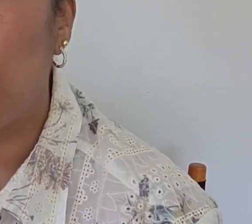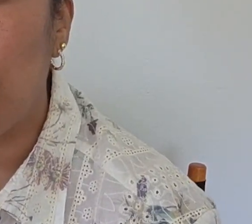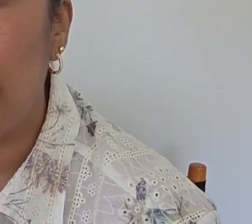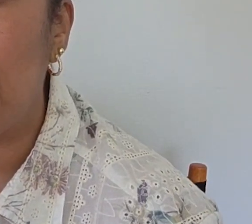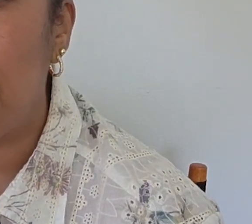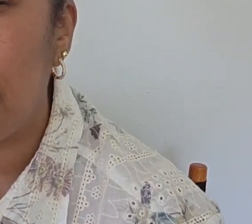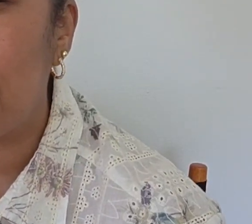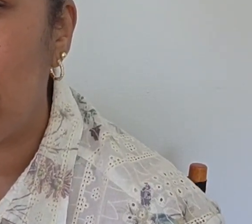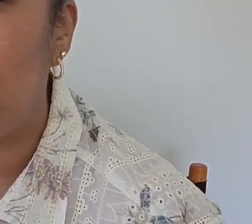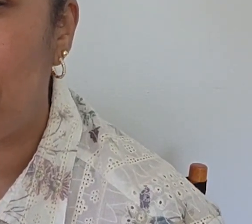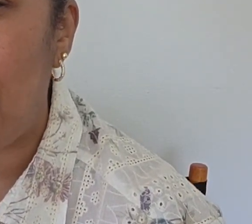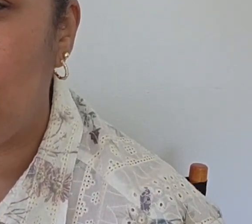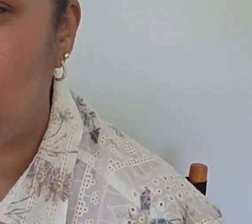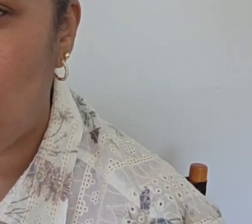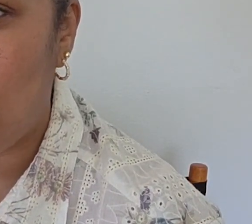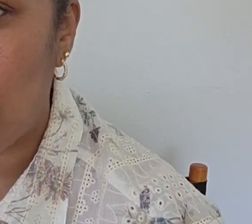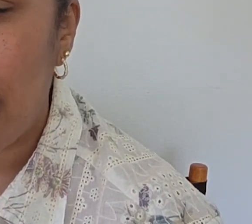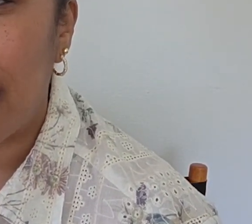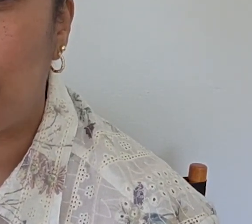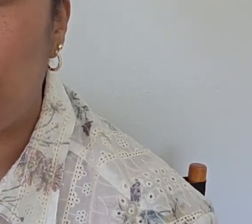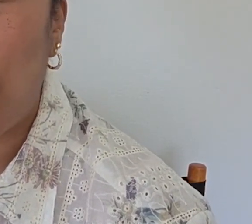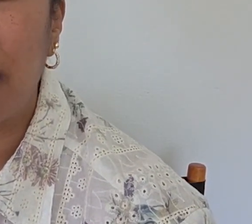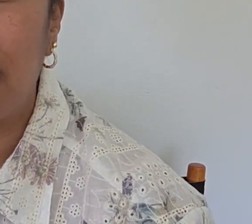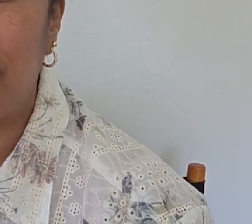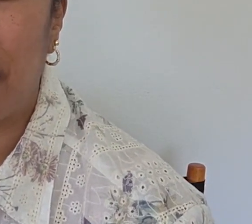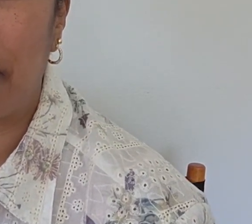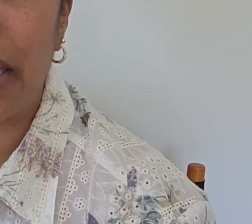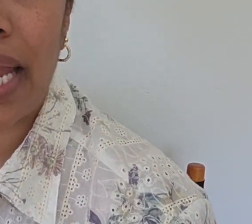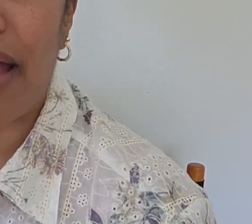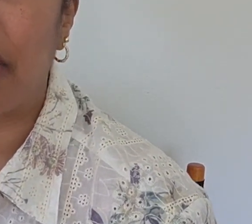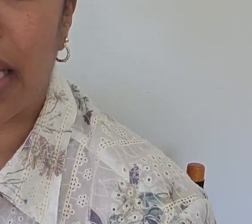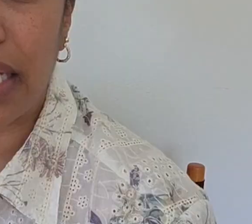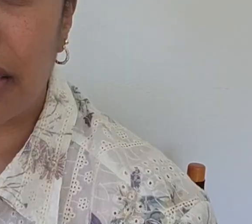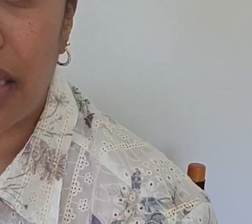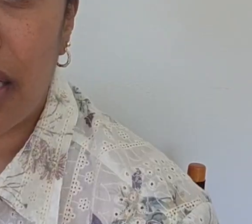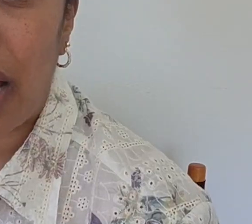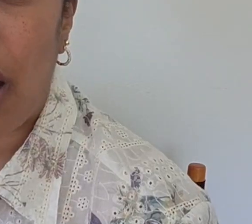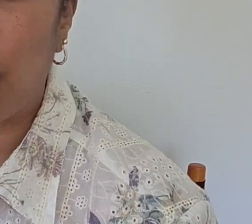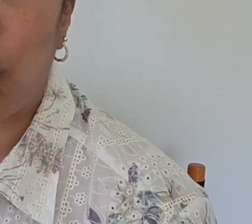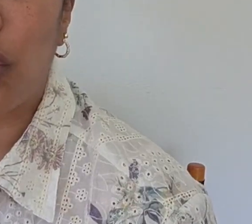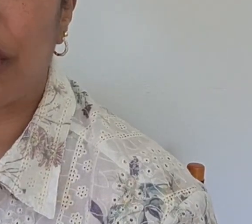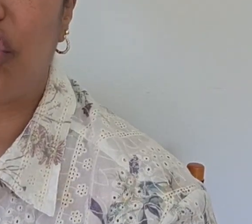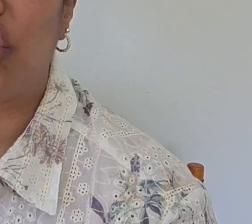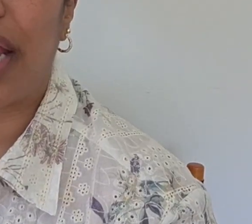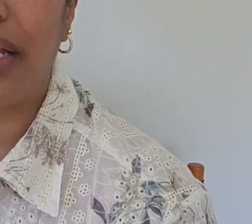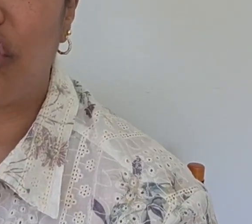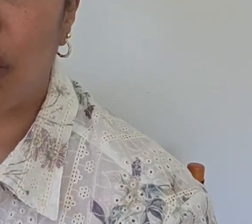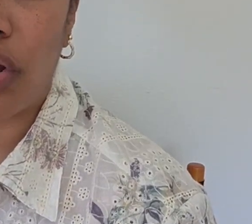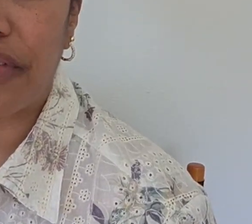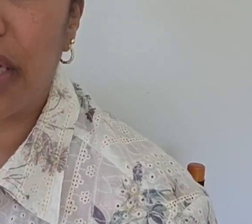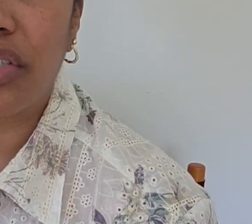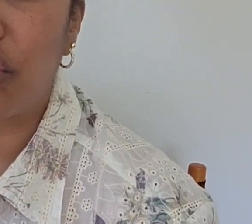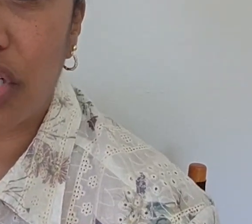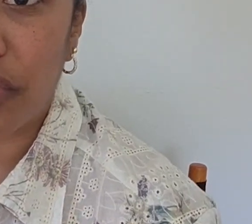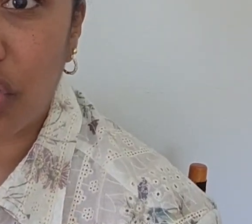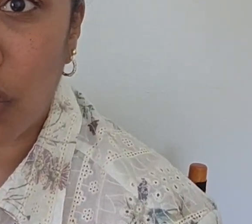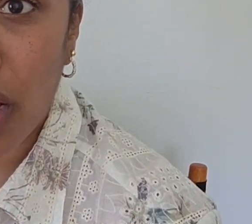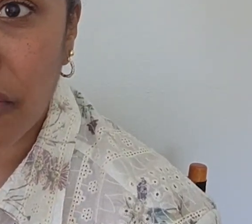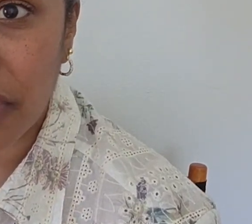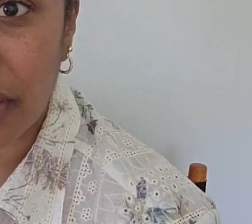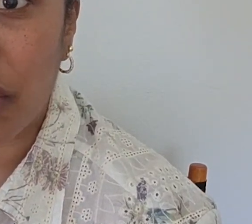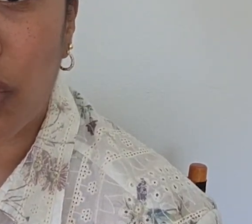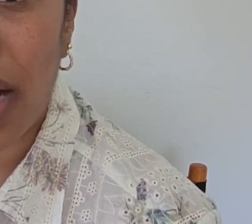that we really get to be a fly on the wall as we watch this family navigate how the world has changed and all of the